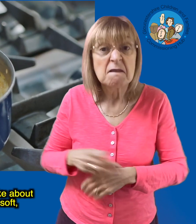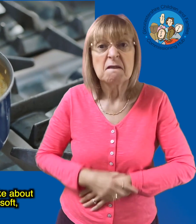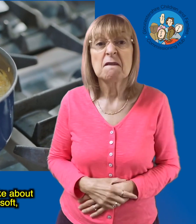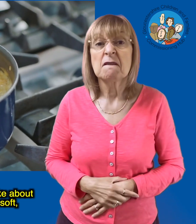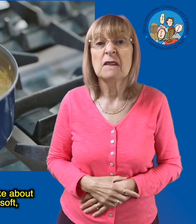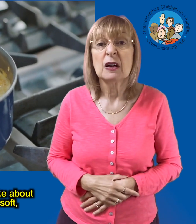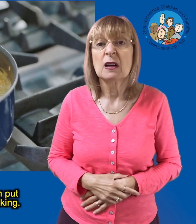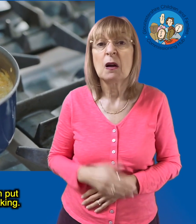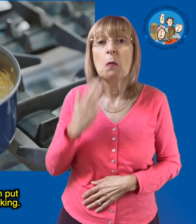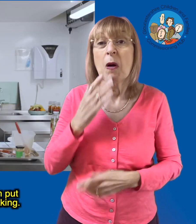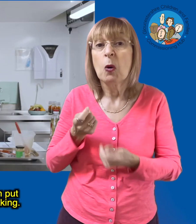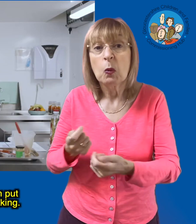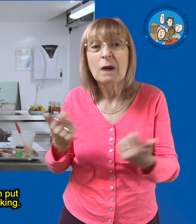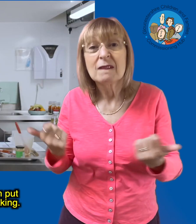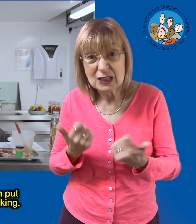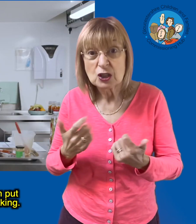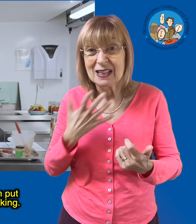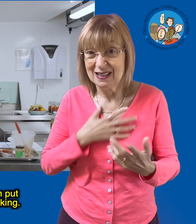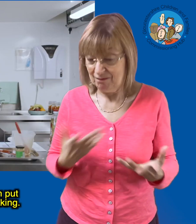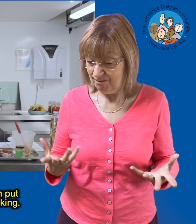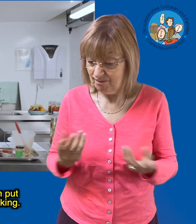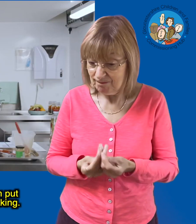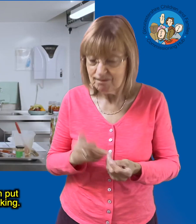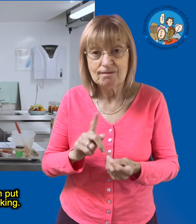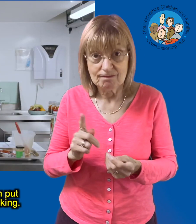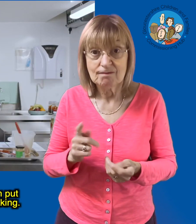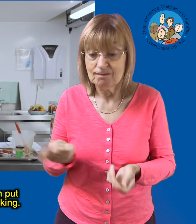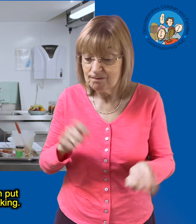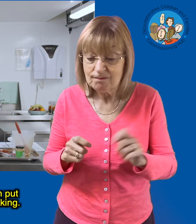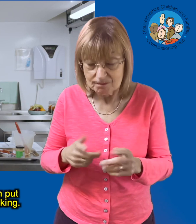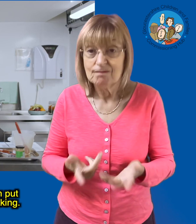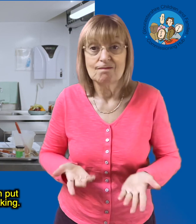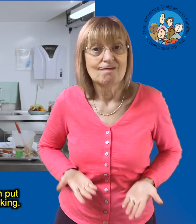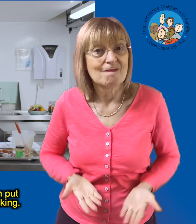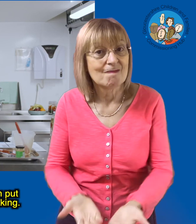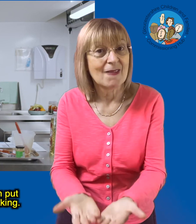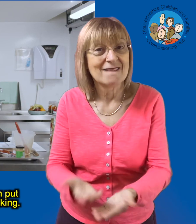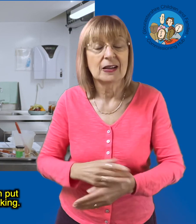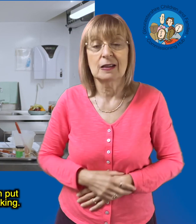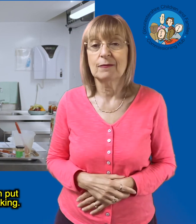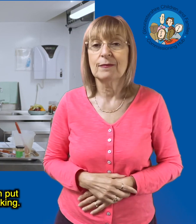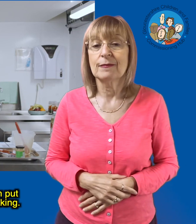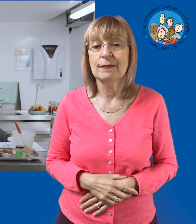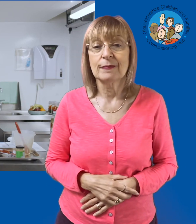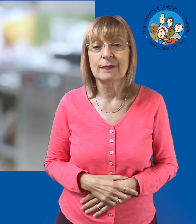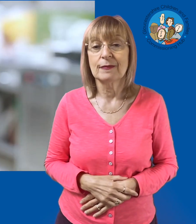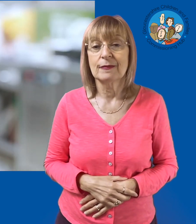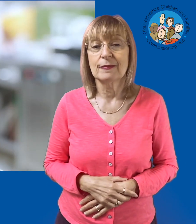so it's nice and soft for that to be mash. And then once they're cooked, we can then put it together in a dish ready for baking.